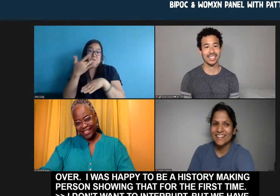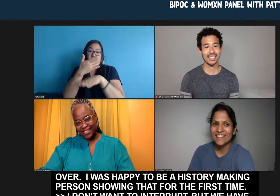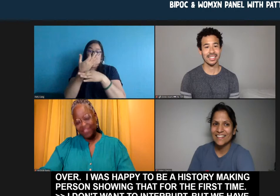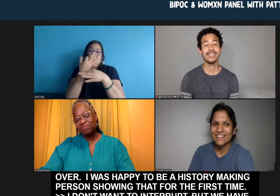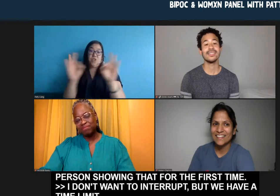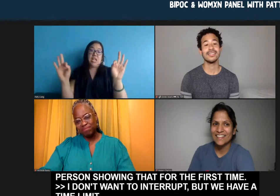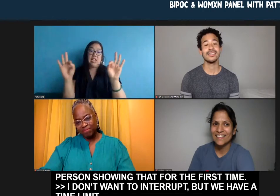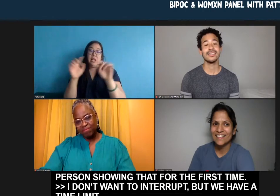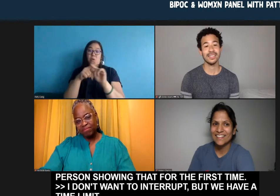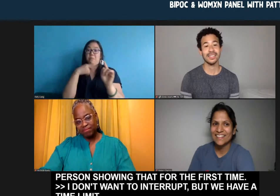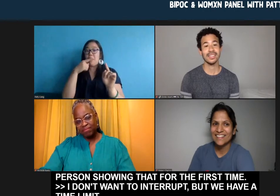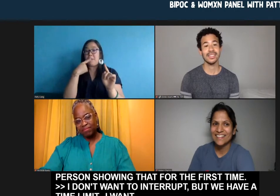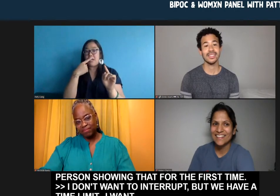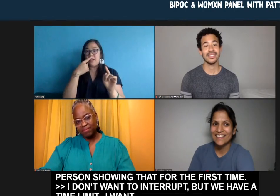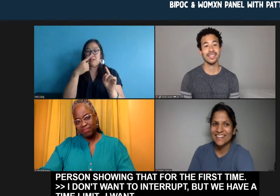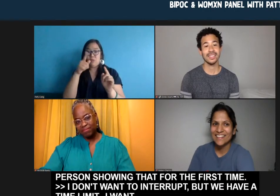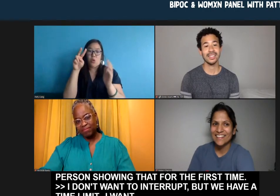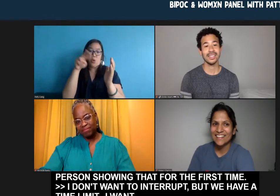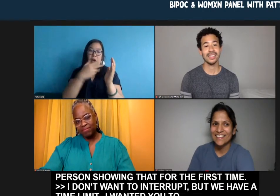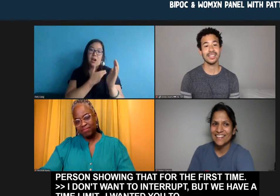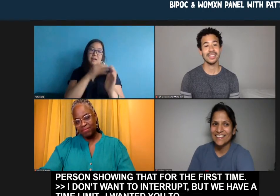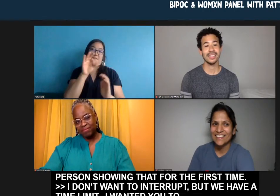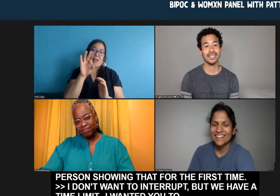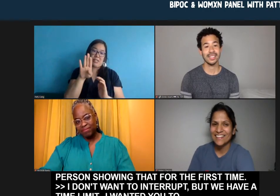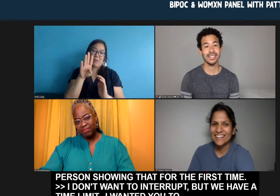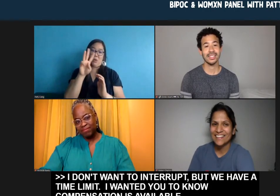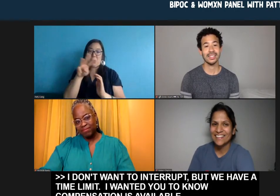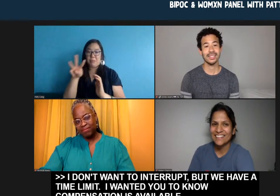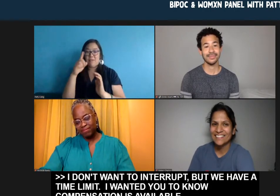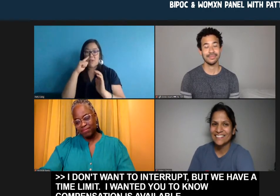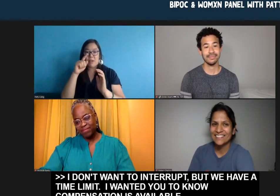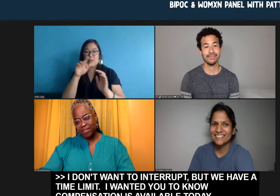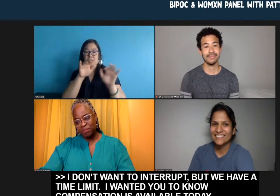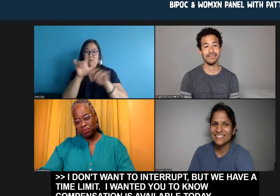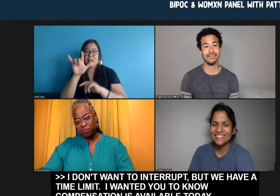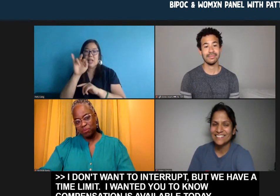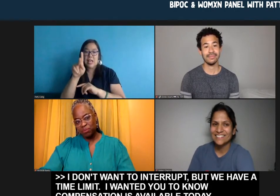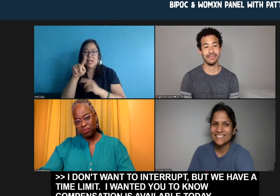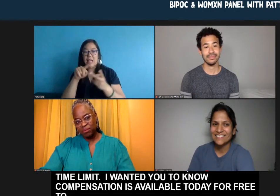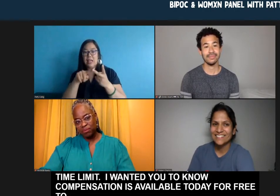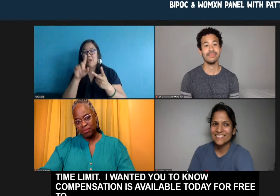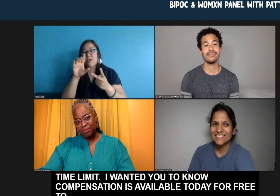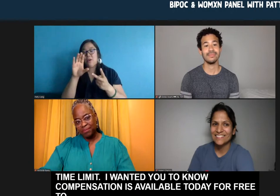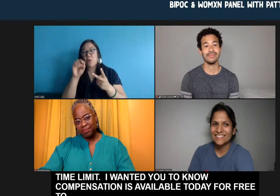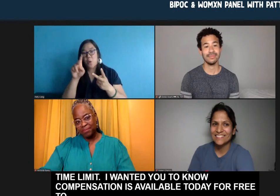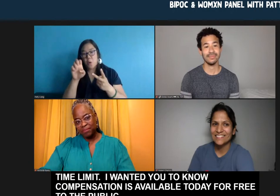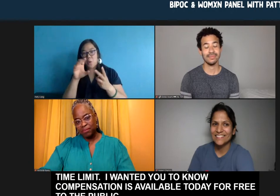be available today for free to the public. You can check our Facebook website for the link.